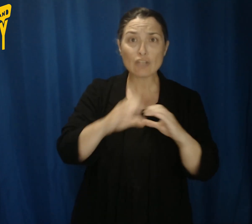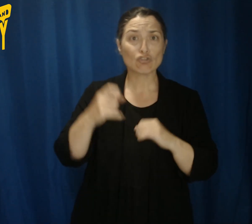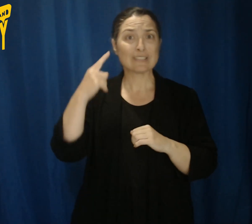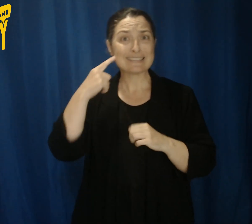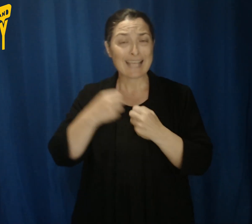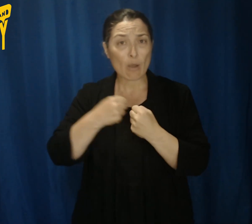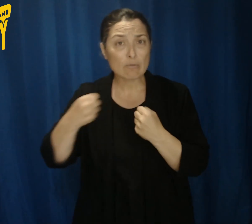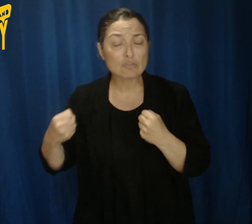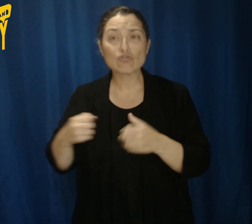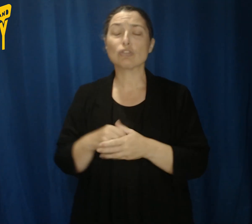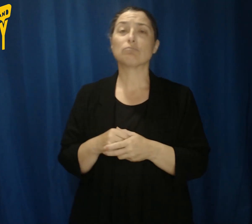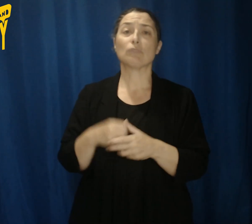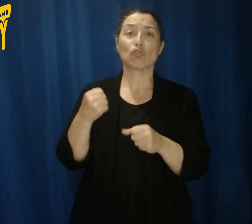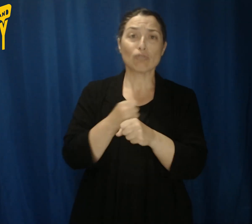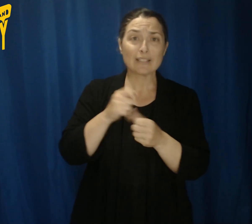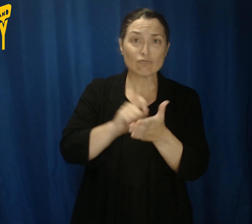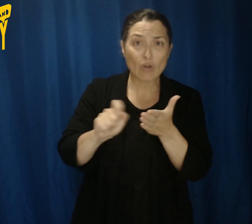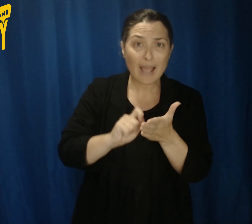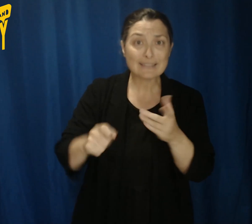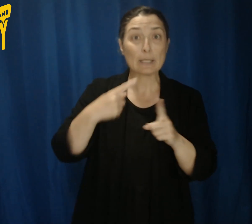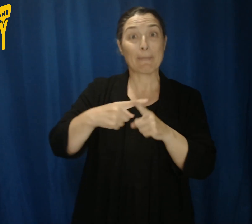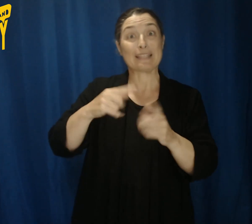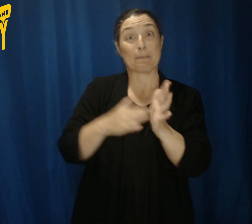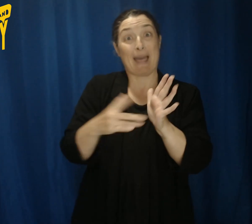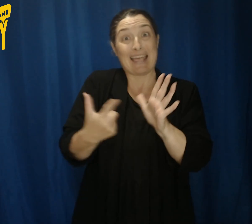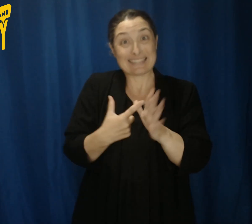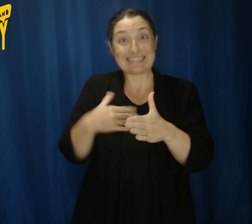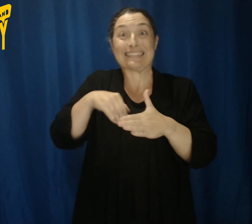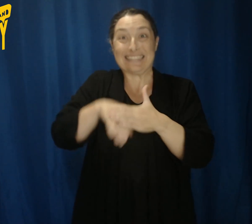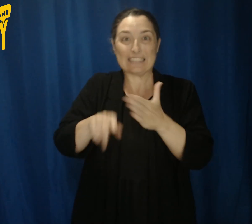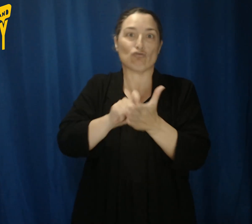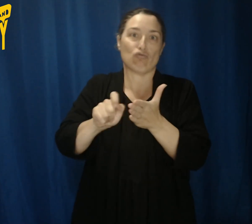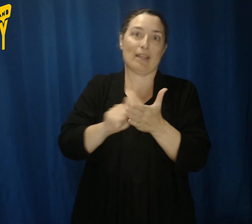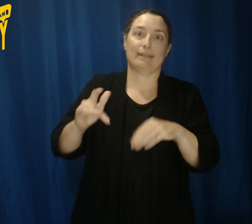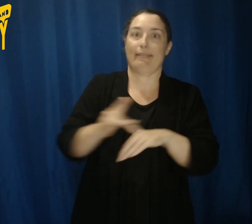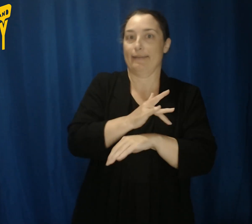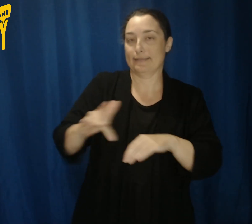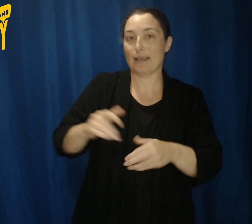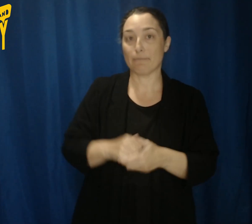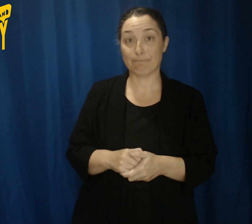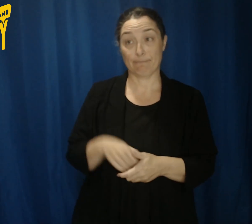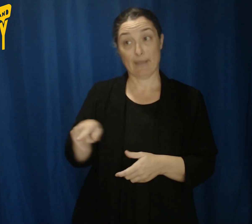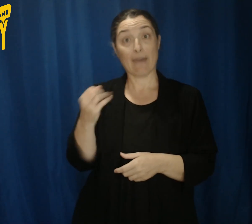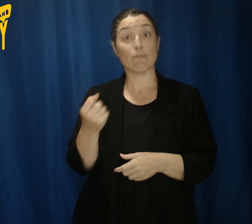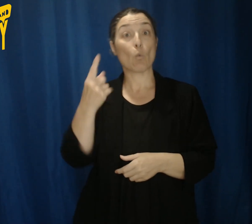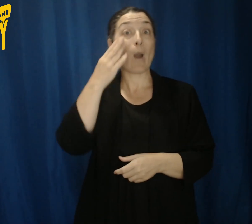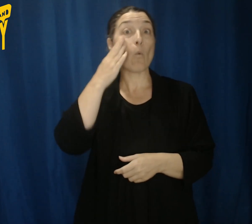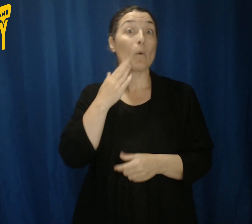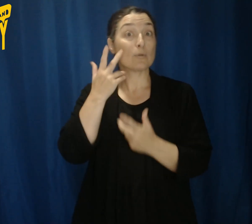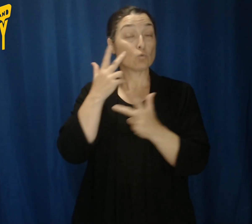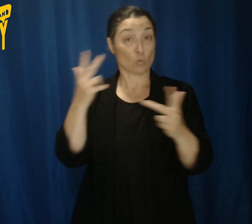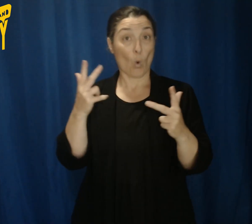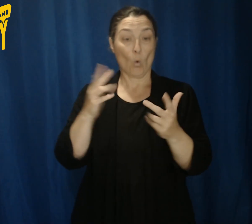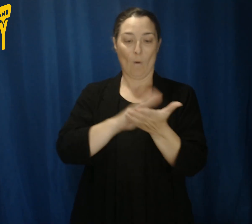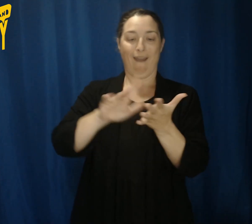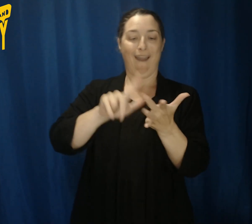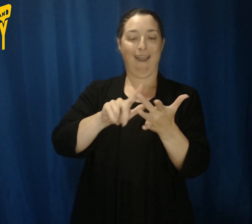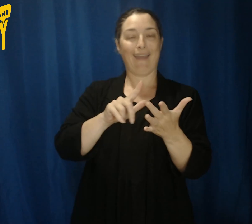and a master's in writing theatre from VCA. Kath produced her one-woman show, High Heartbreak, in